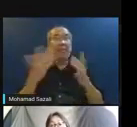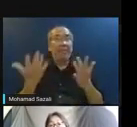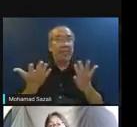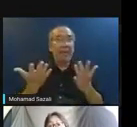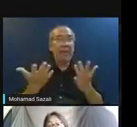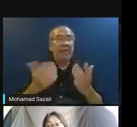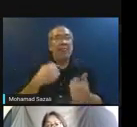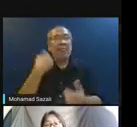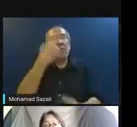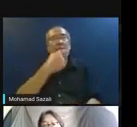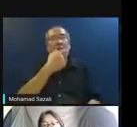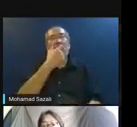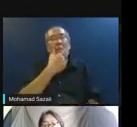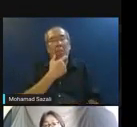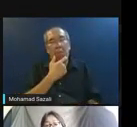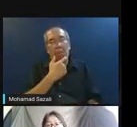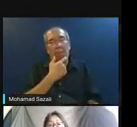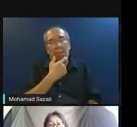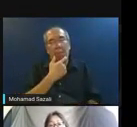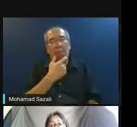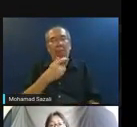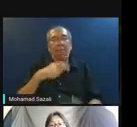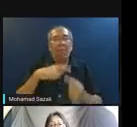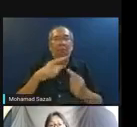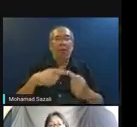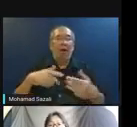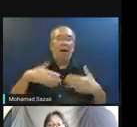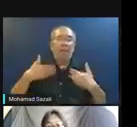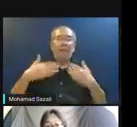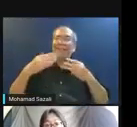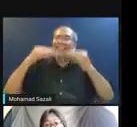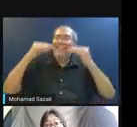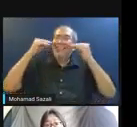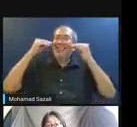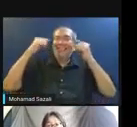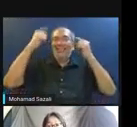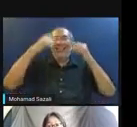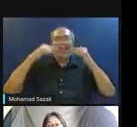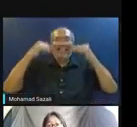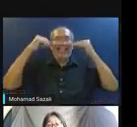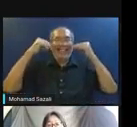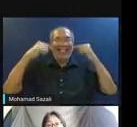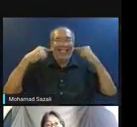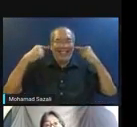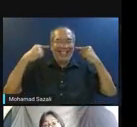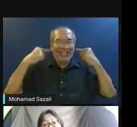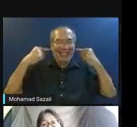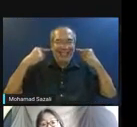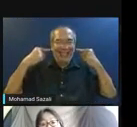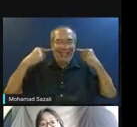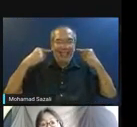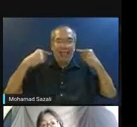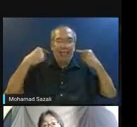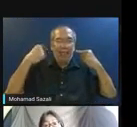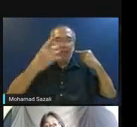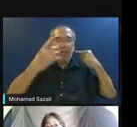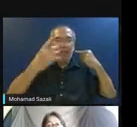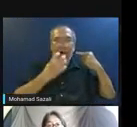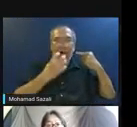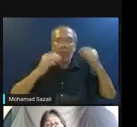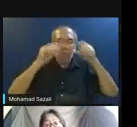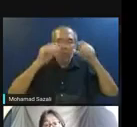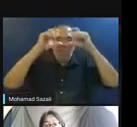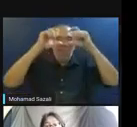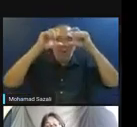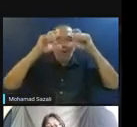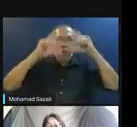there's different intonation for it and different expression. So it's the same thing when we do it in sign